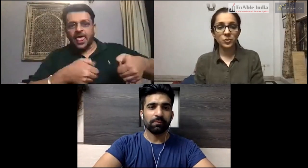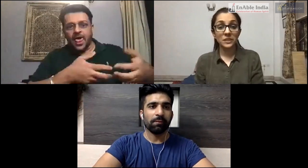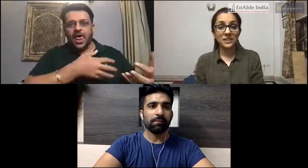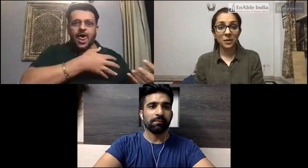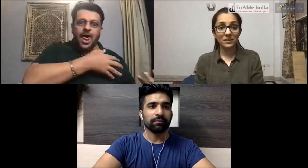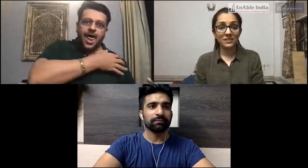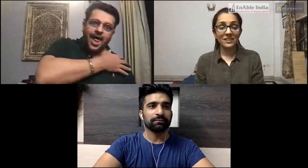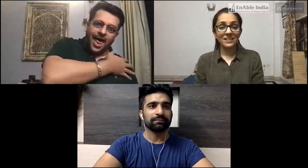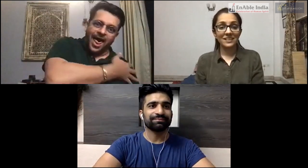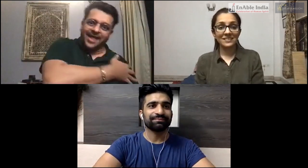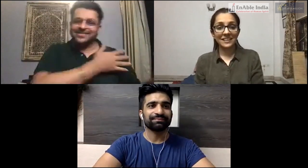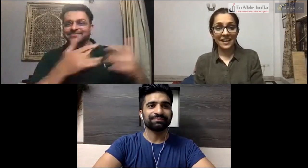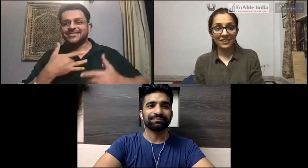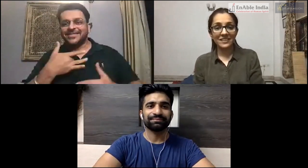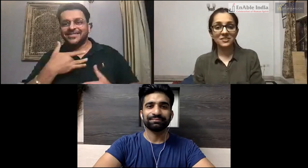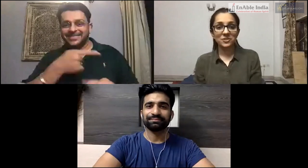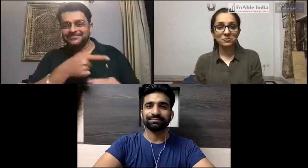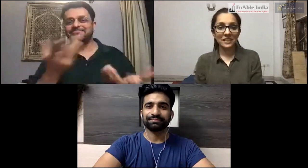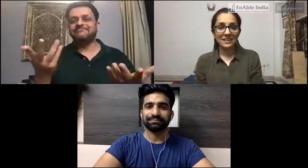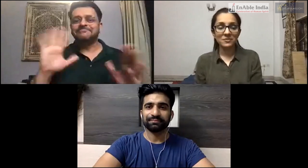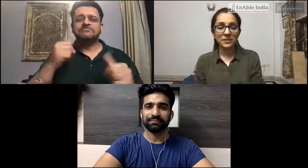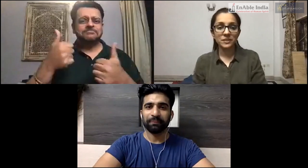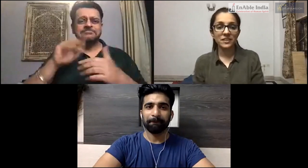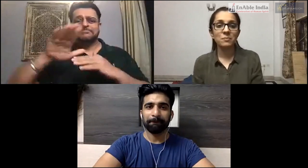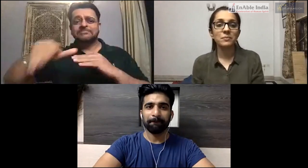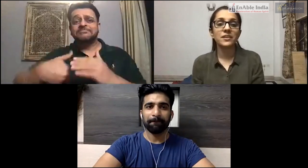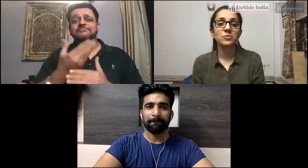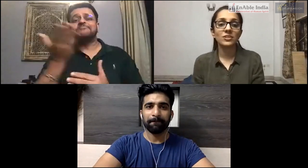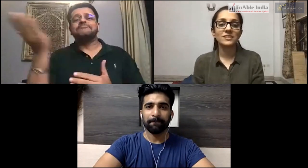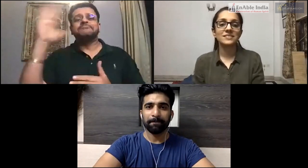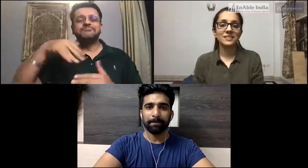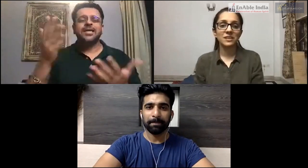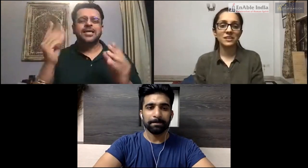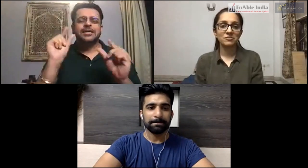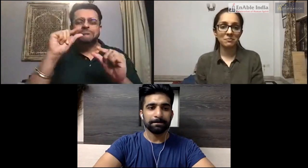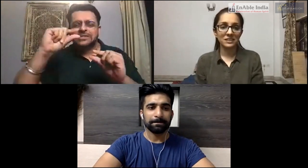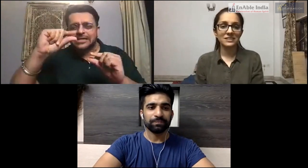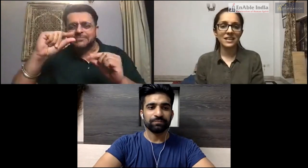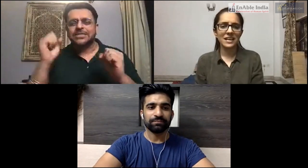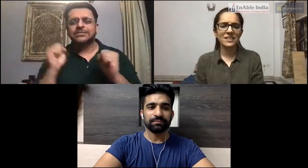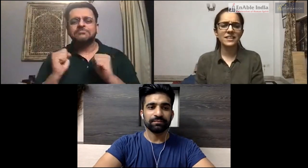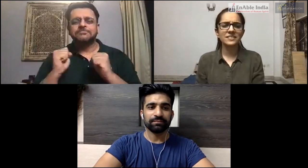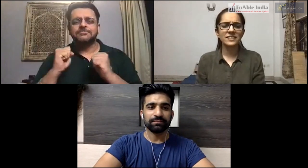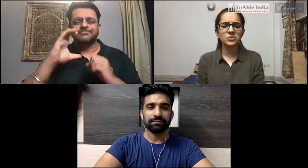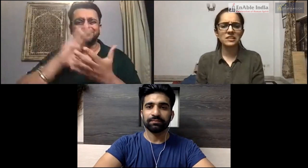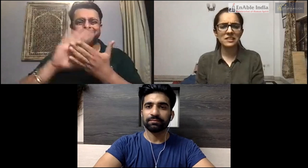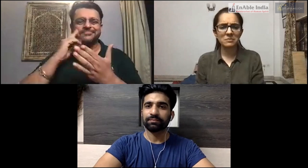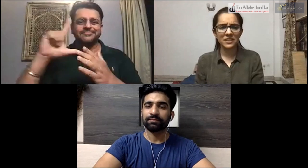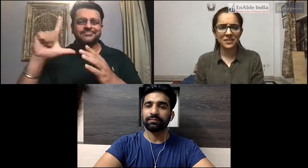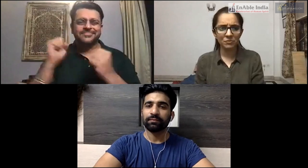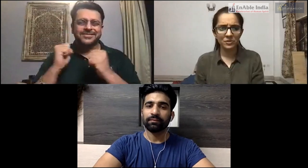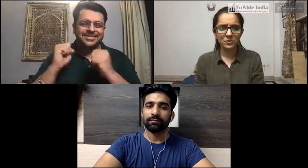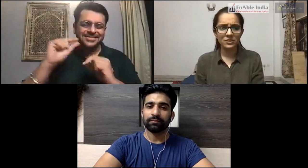and you pick it up, that heaviness you feel when you're picking up a bucket of water is the same kind of happiness. And the next day it was a little